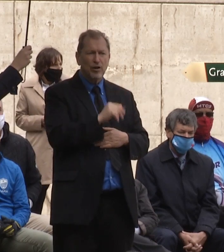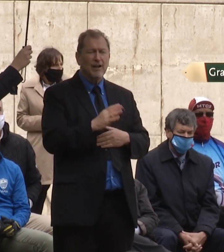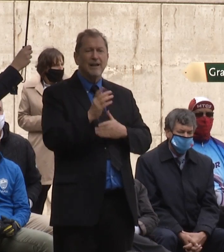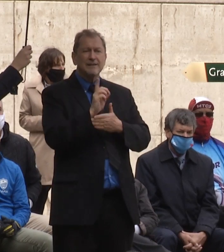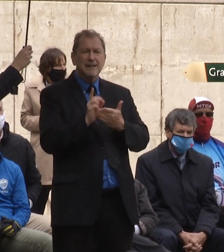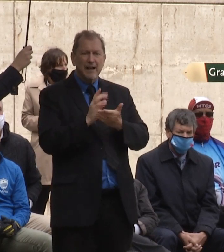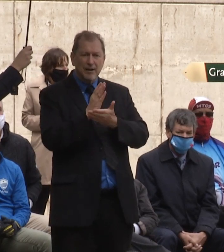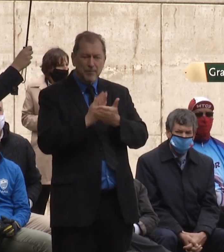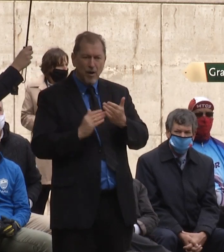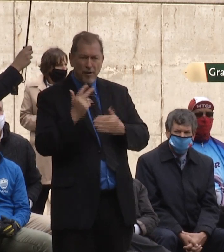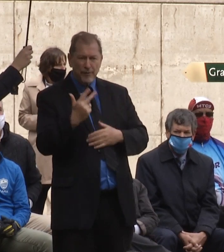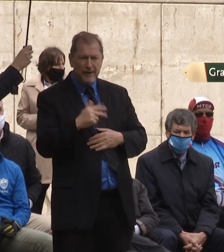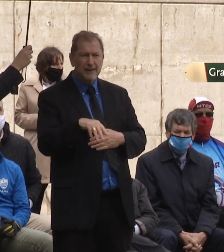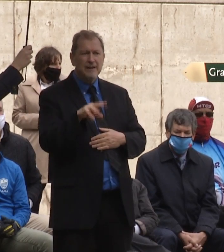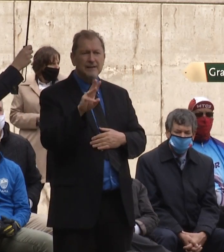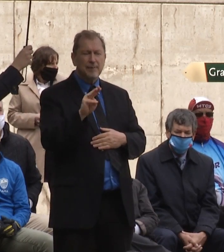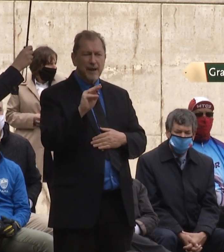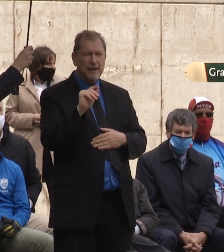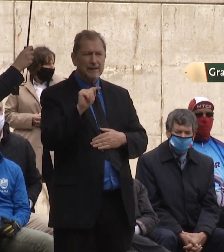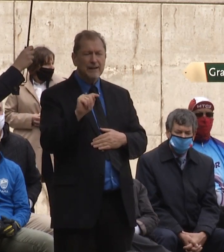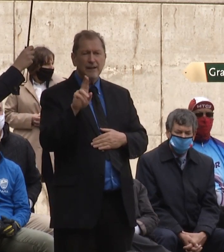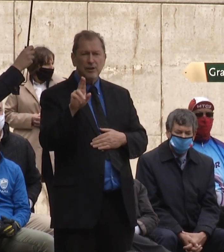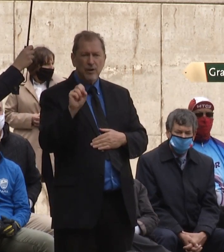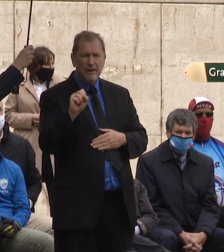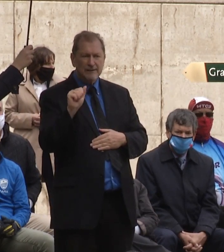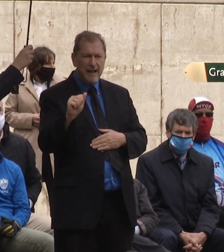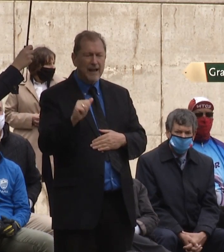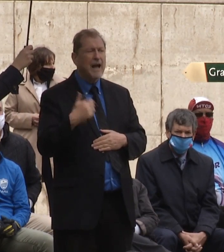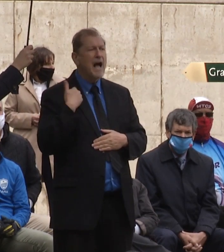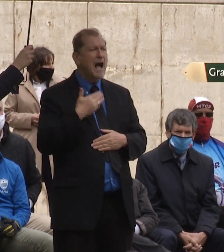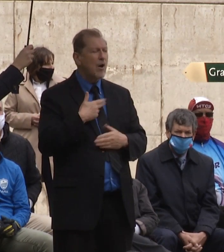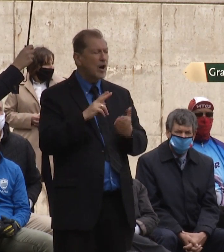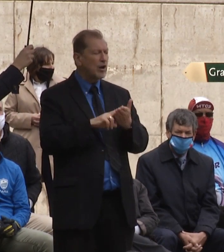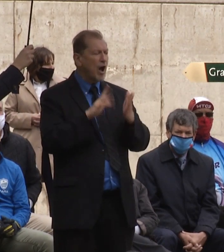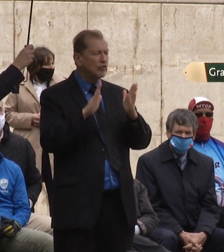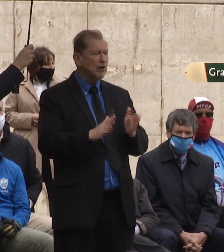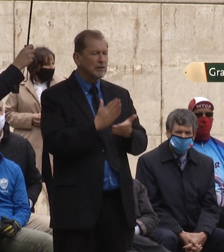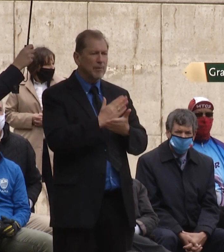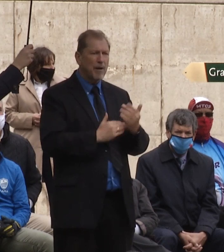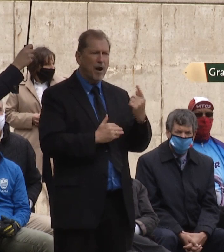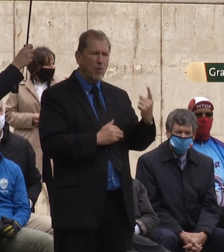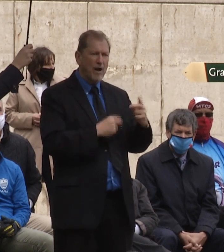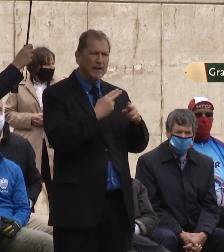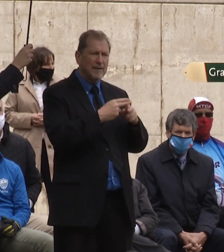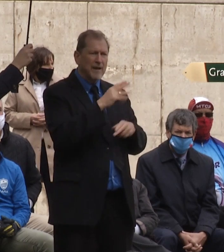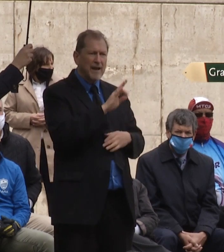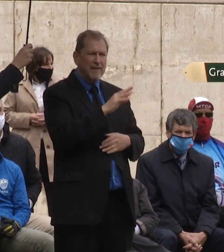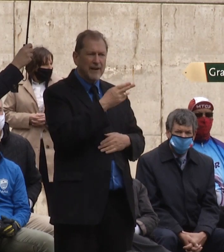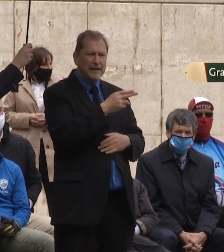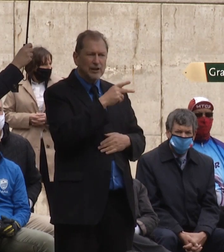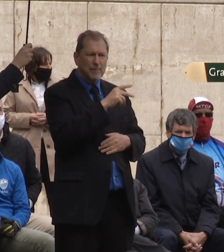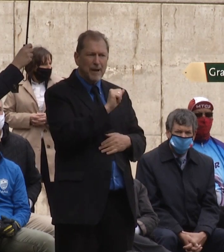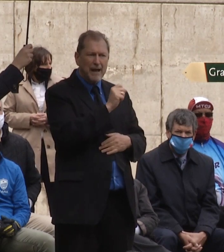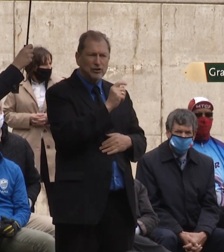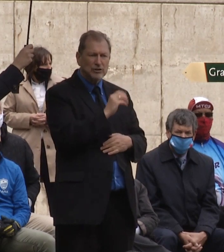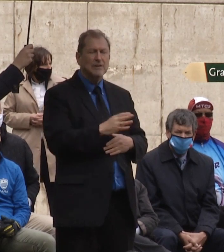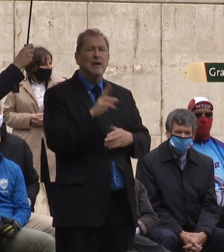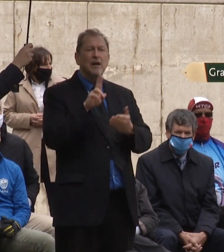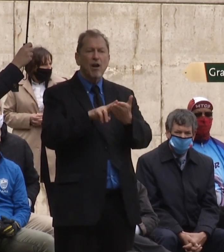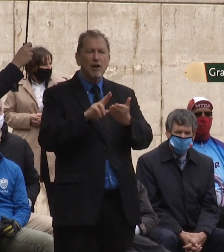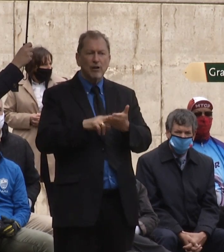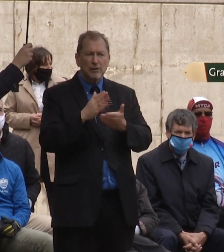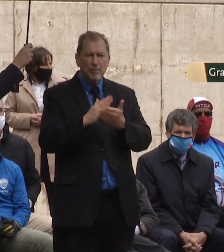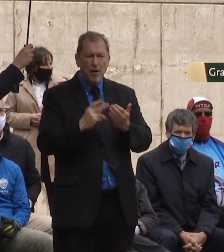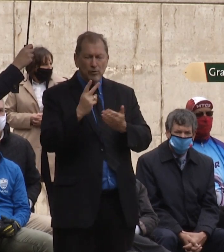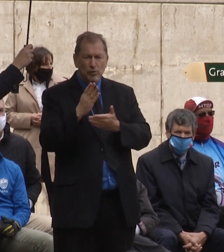were WSP USA. Our prime contractor for phase 1 was FH Passion. The prime contractor for phases 2 and